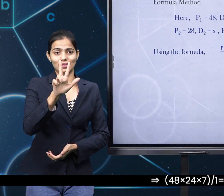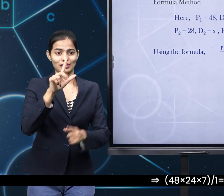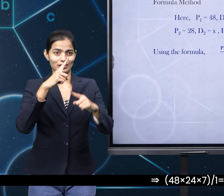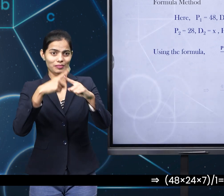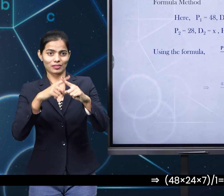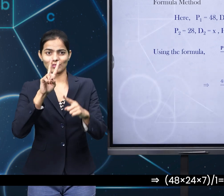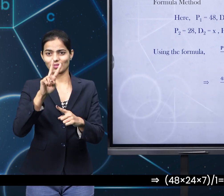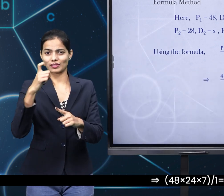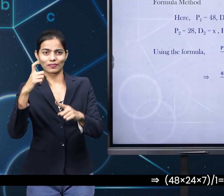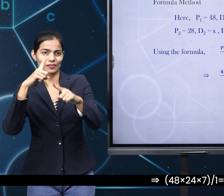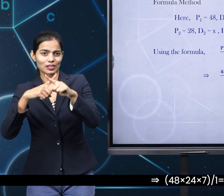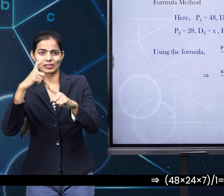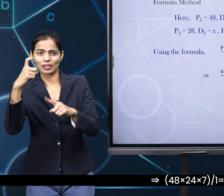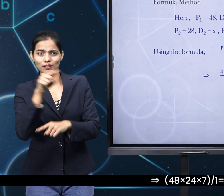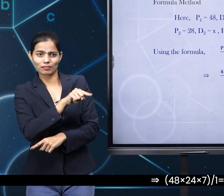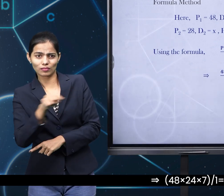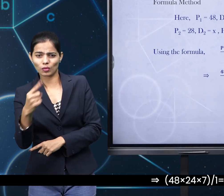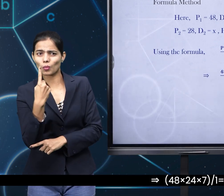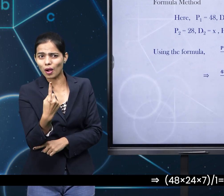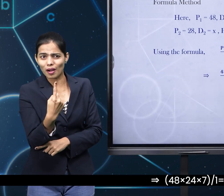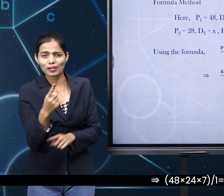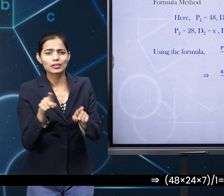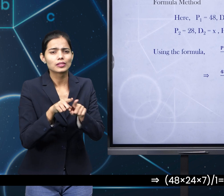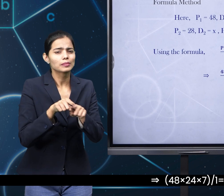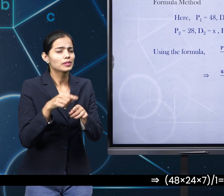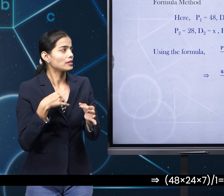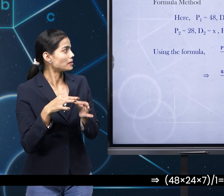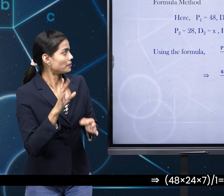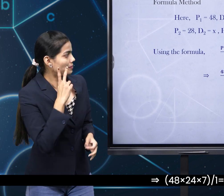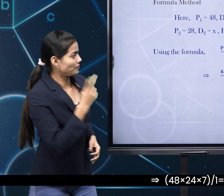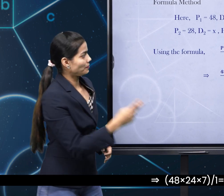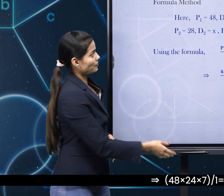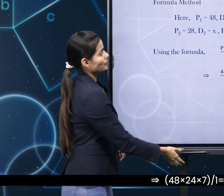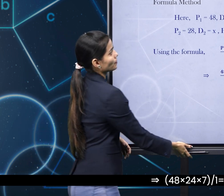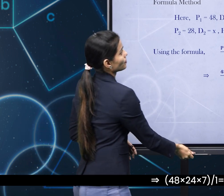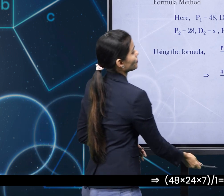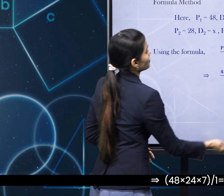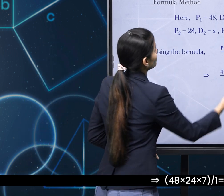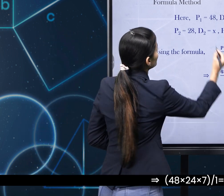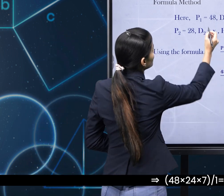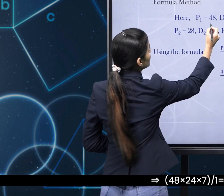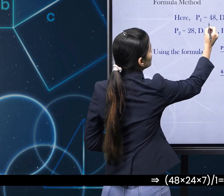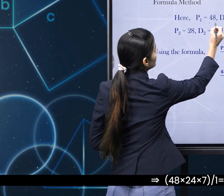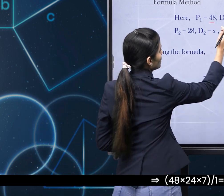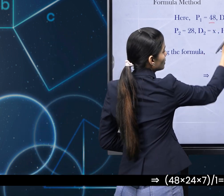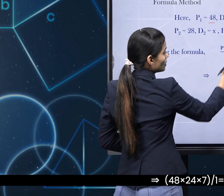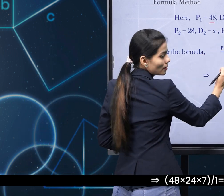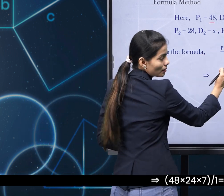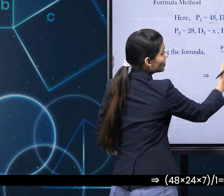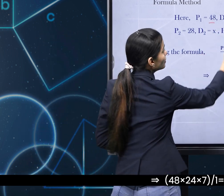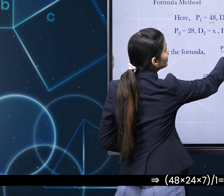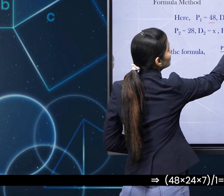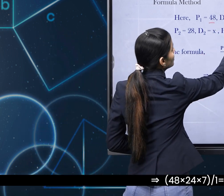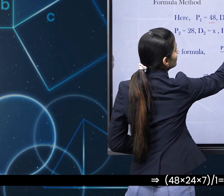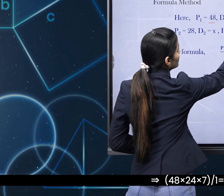Is equal to 48 into 24 into 7 by 1 is equal to 28 into x into